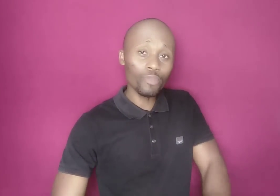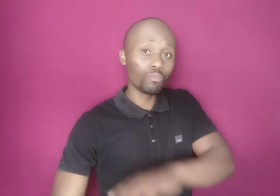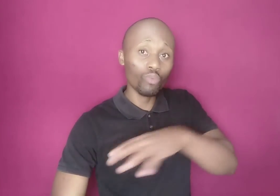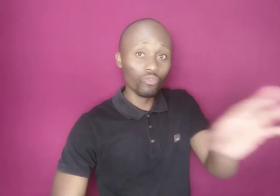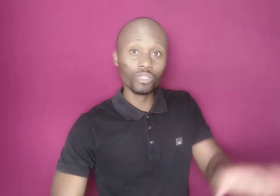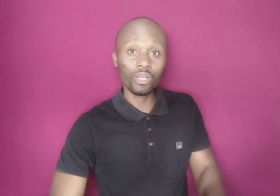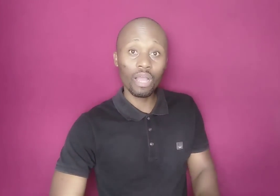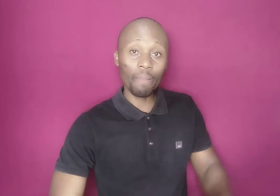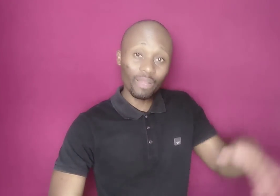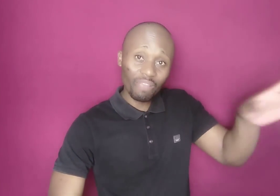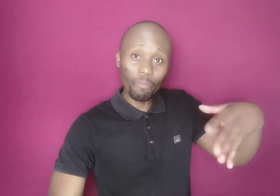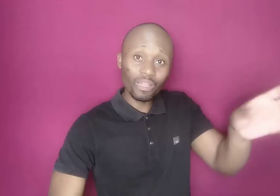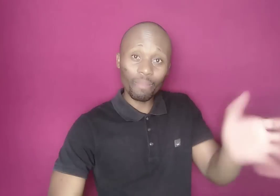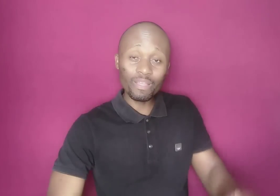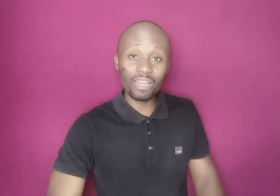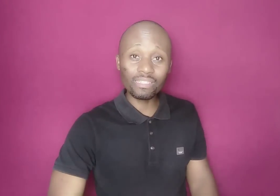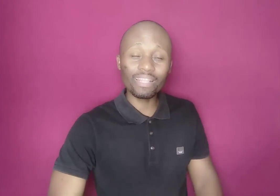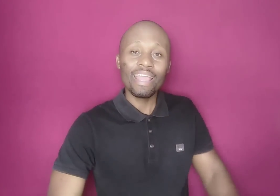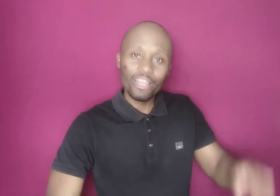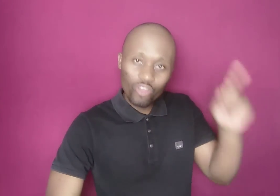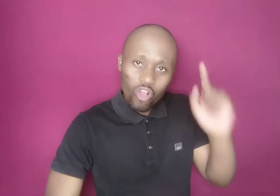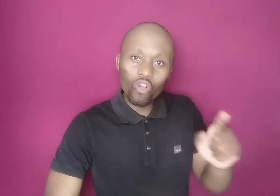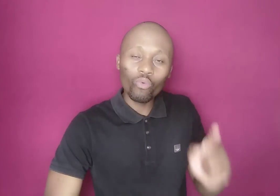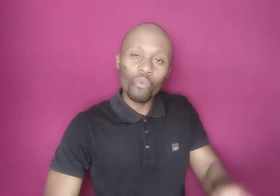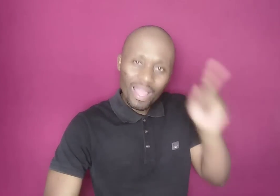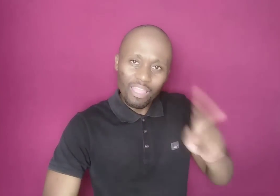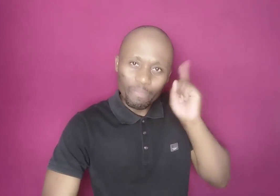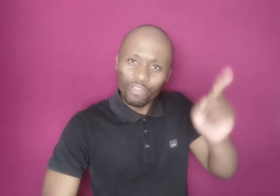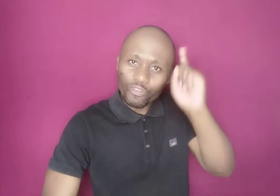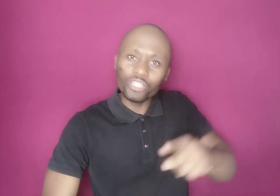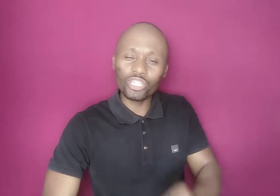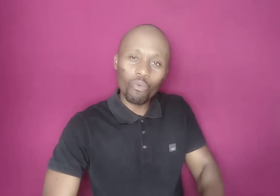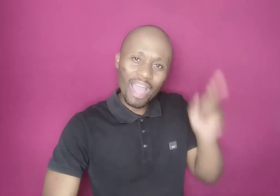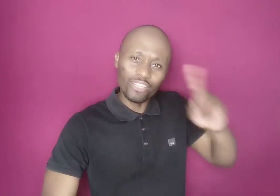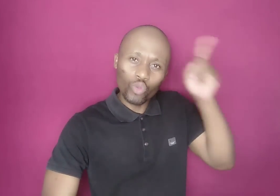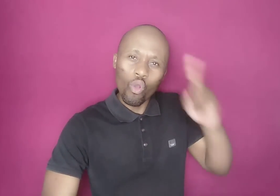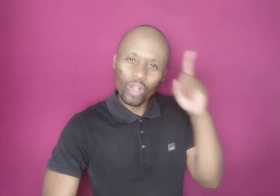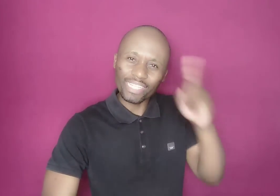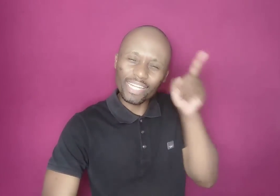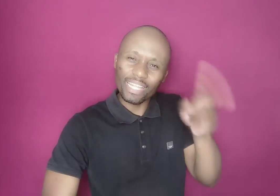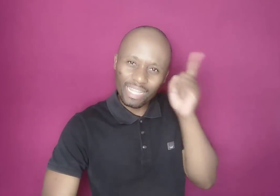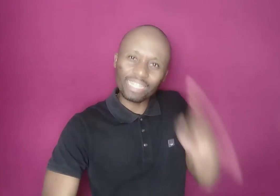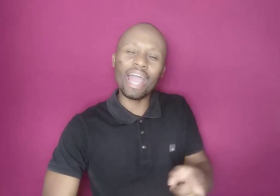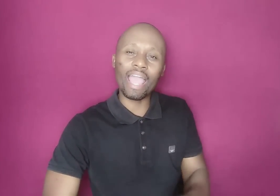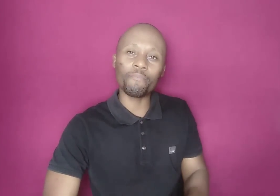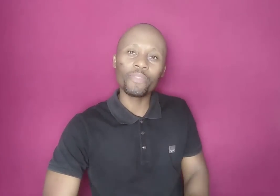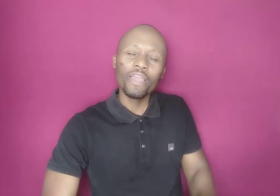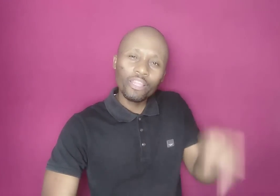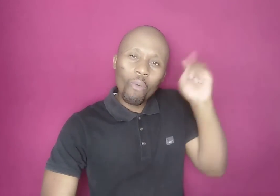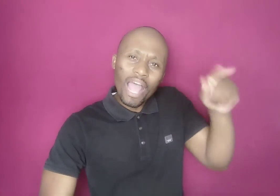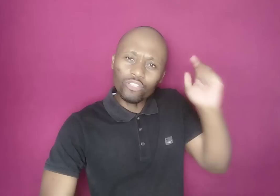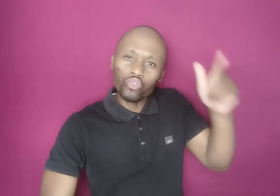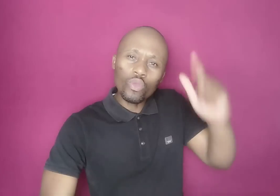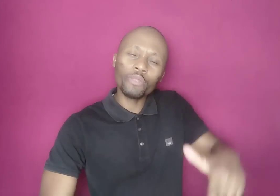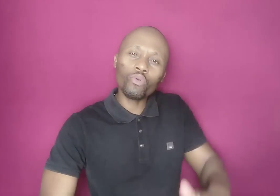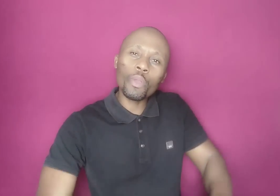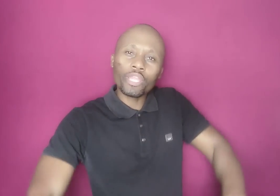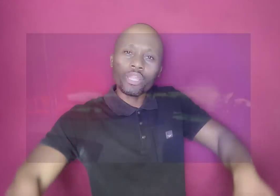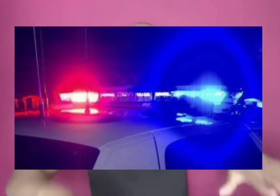not moved. But the people that are being arrested, no, we want the big fish, the ones who orchestrated the crime, the ones who were directing,